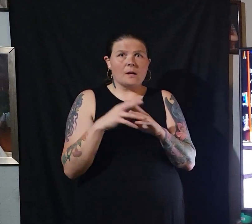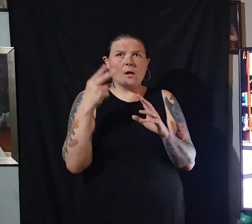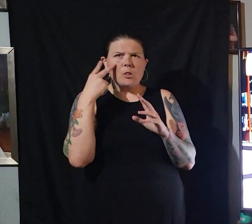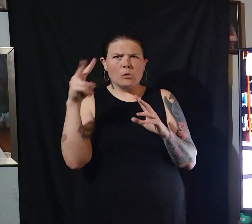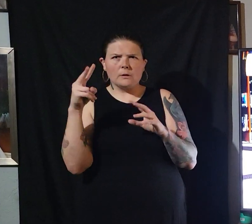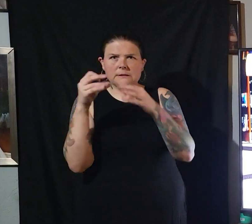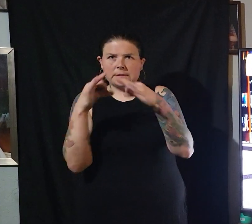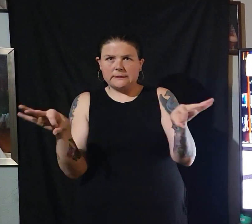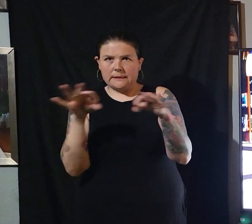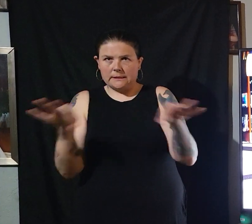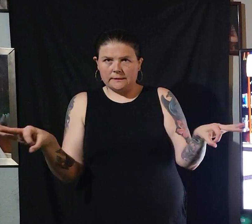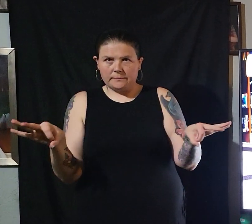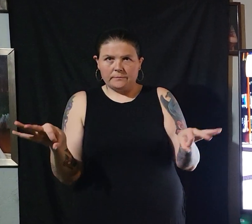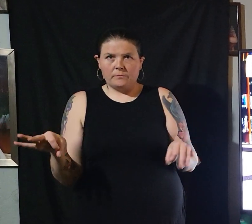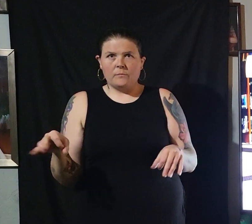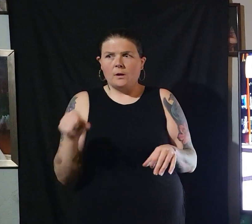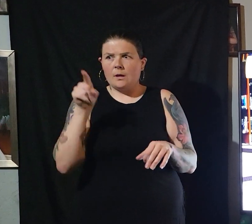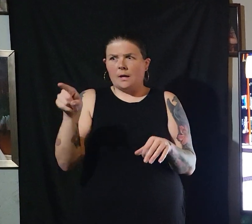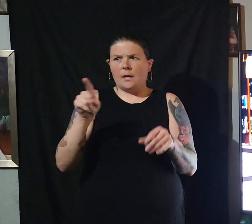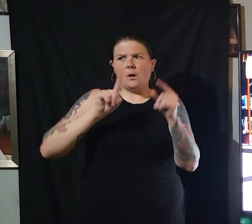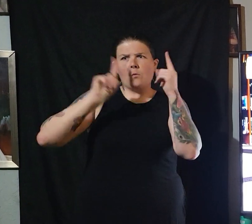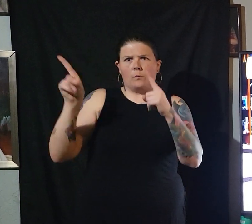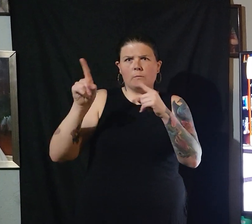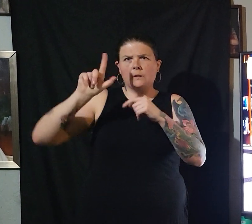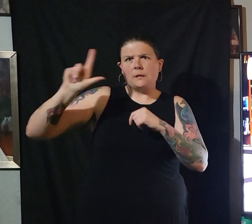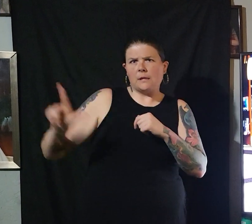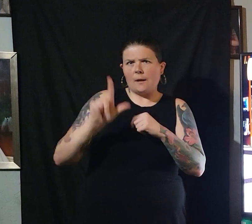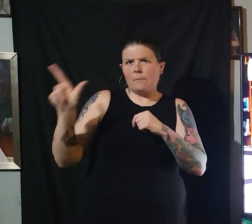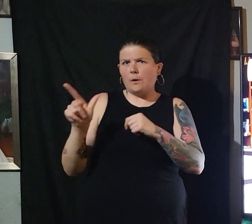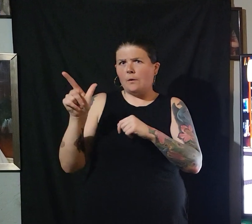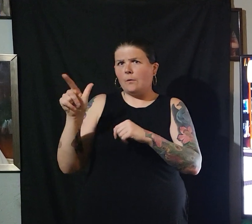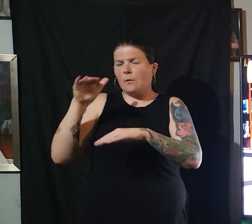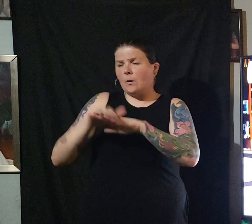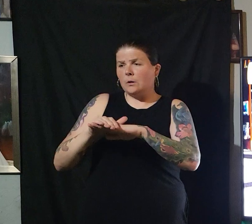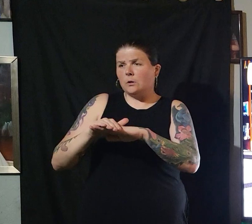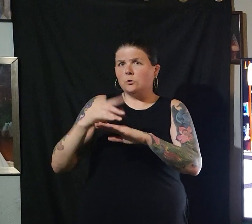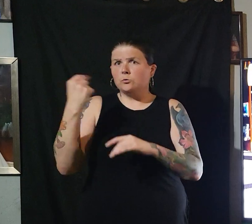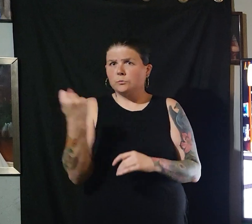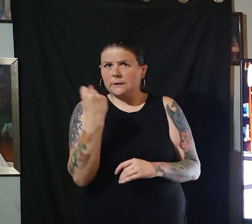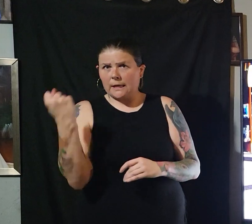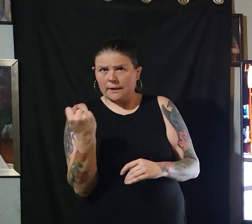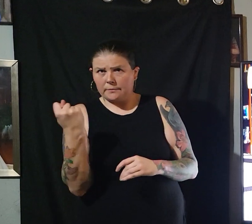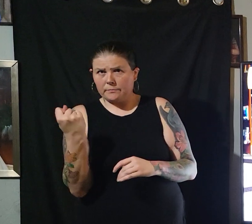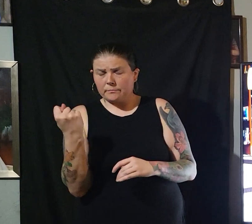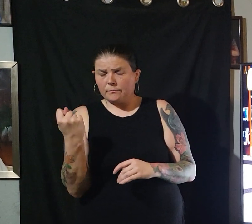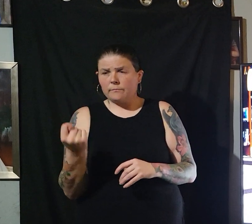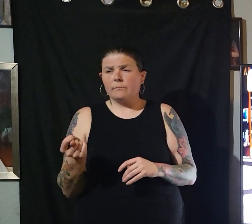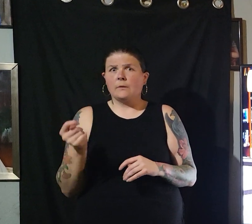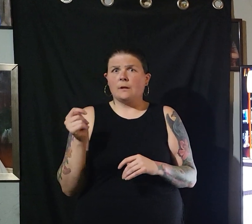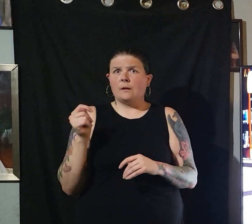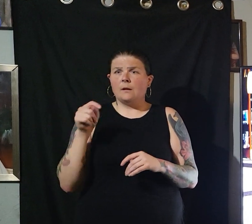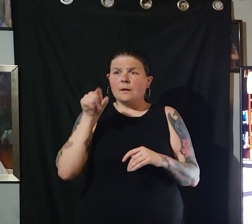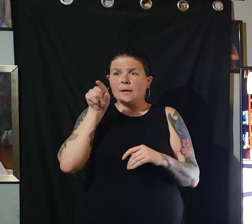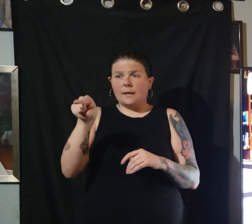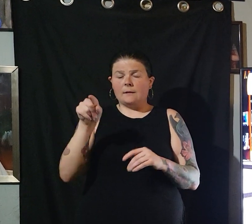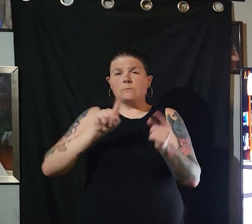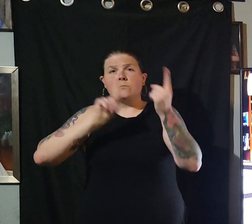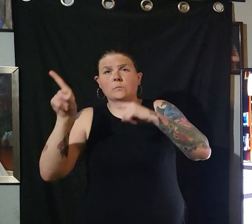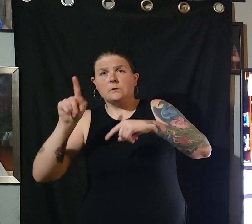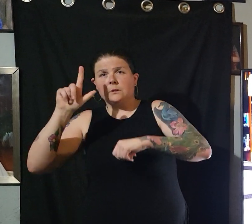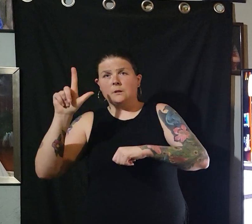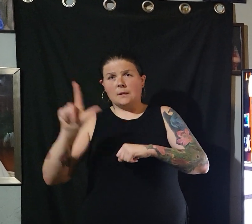Let's look at this sentence. He went to the library on Tuesday. He went to